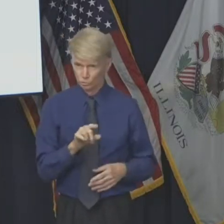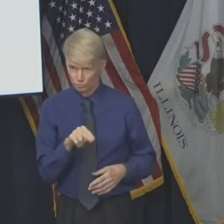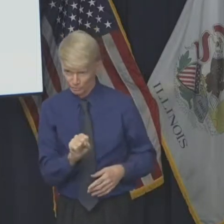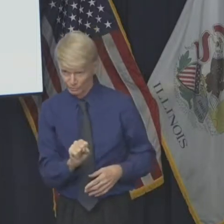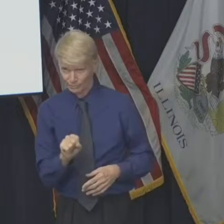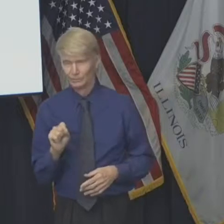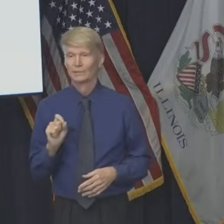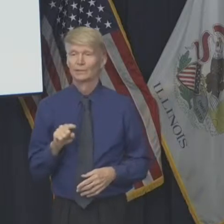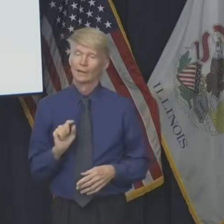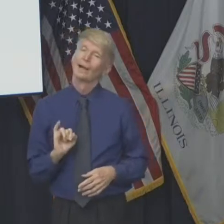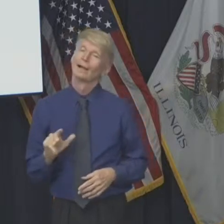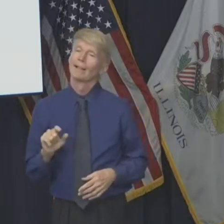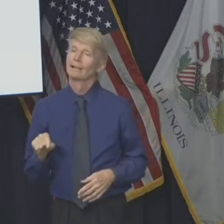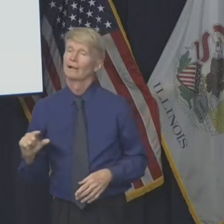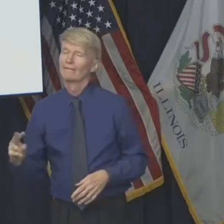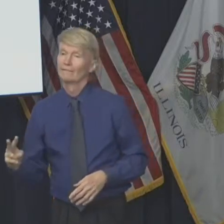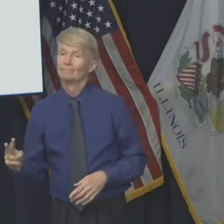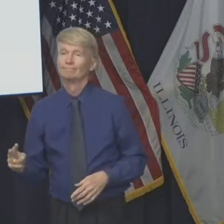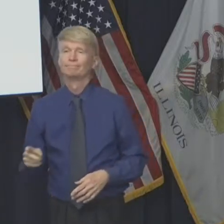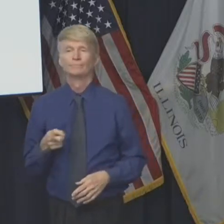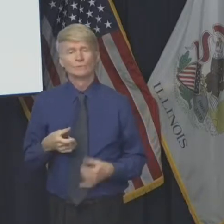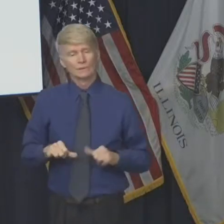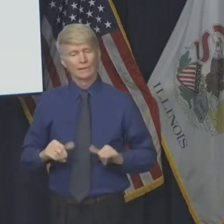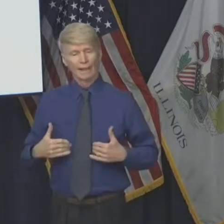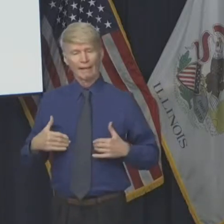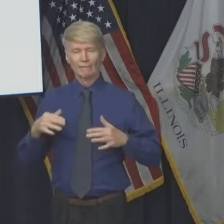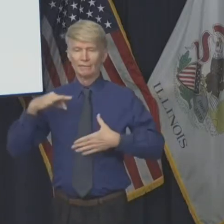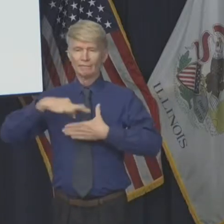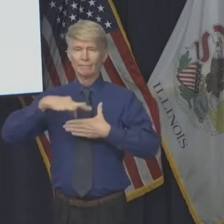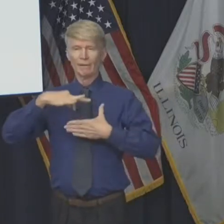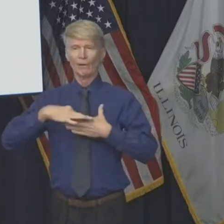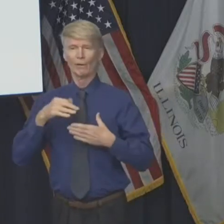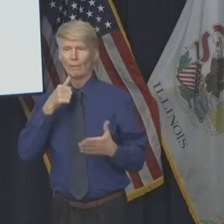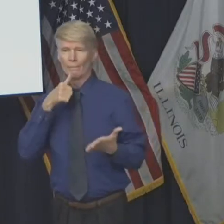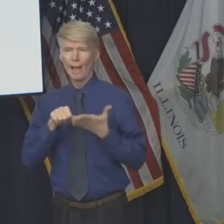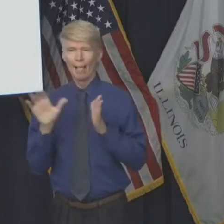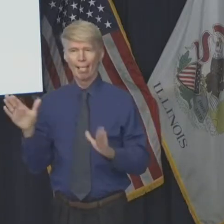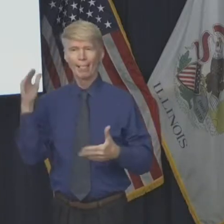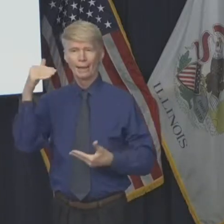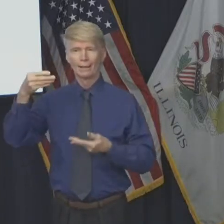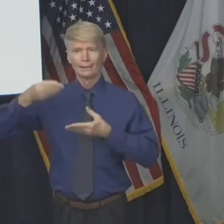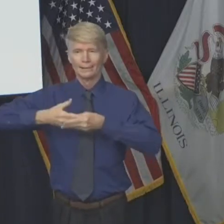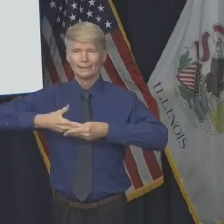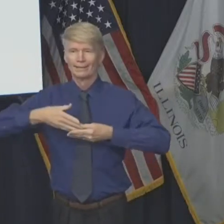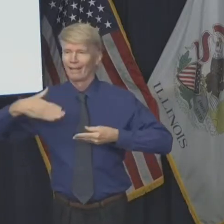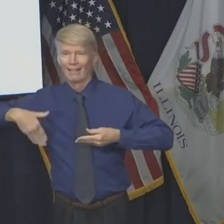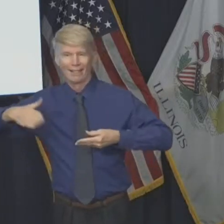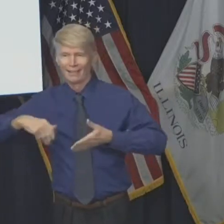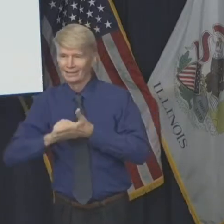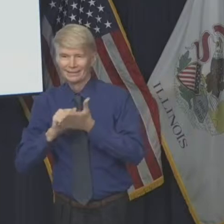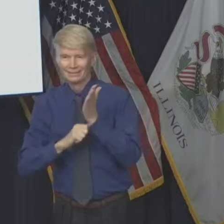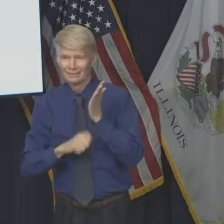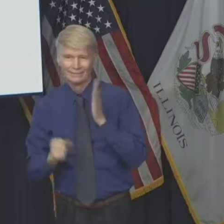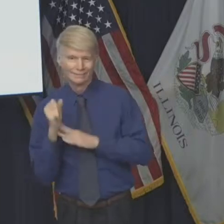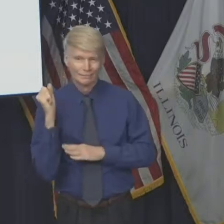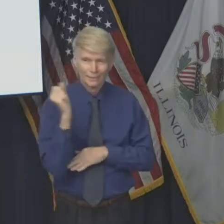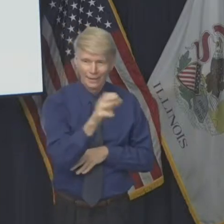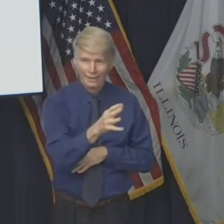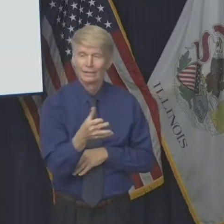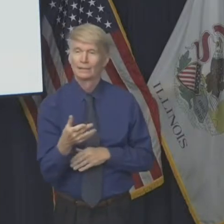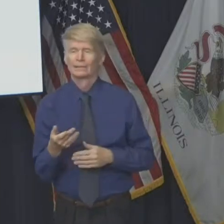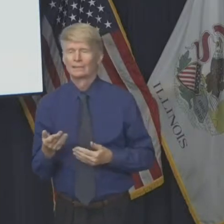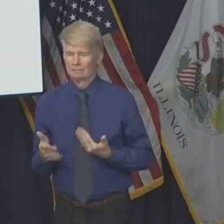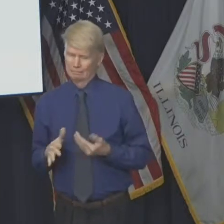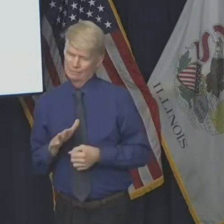elections.il.gov. If you still have your vote-by-mail ballot and have not returned it, and approximately 500,000 of